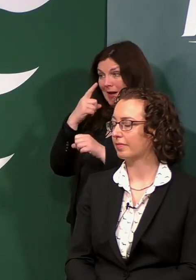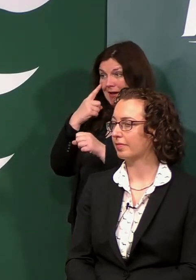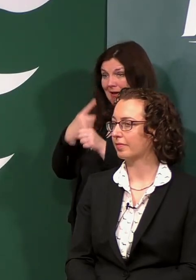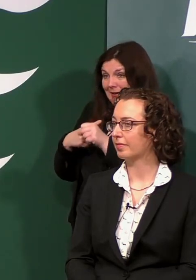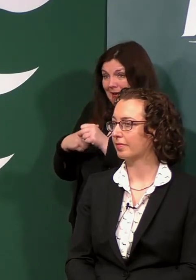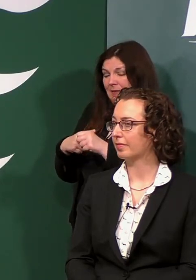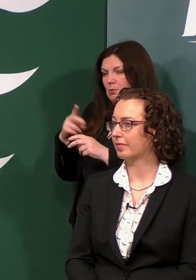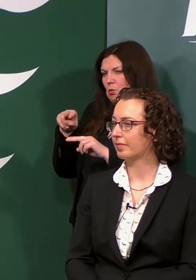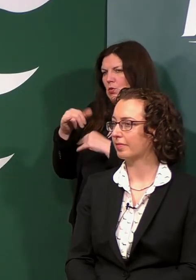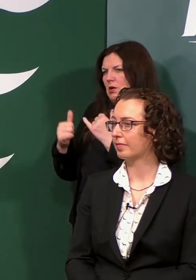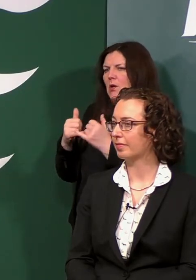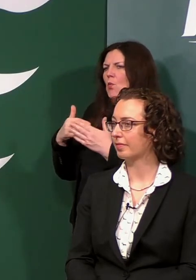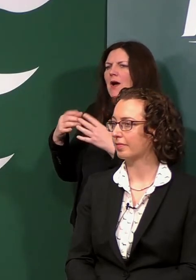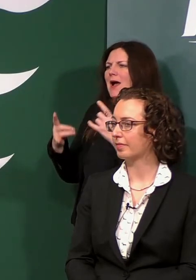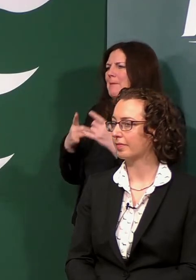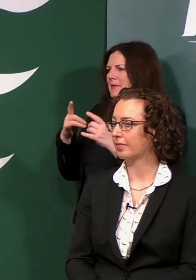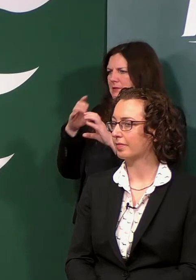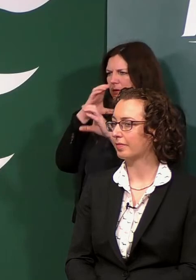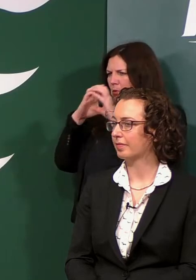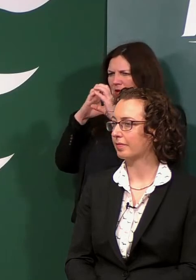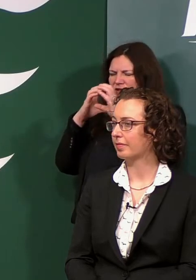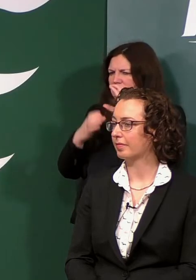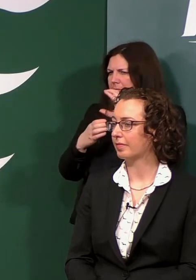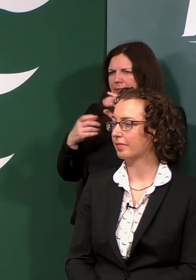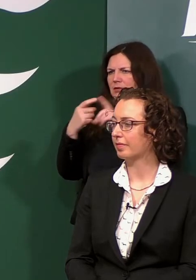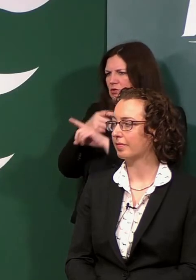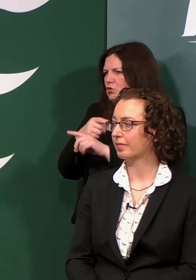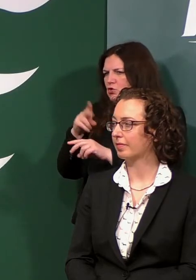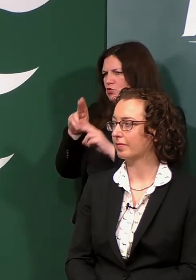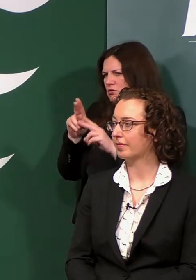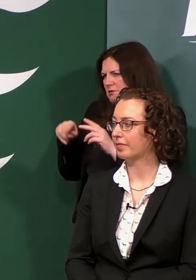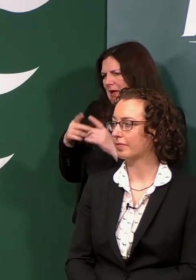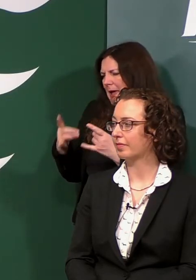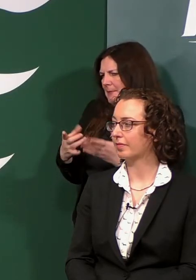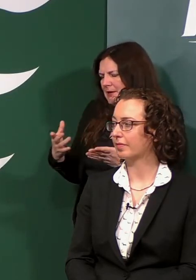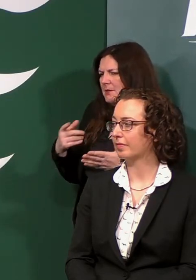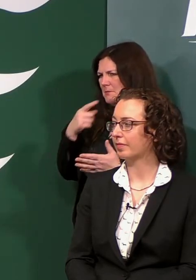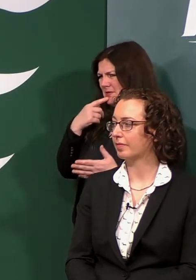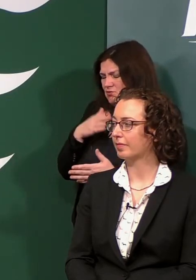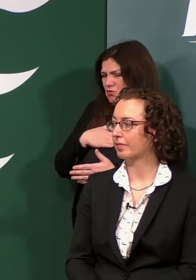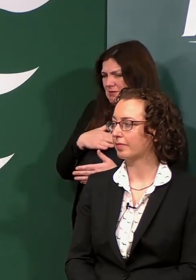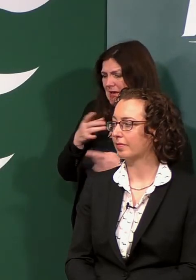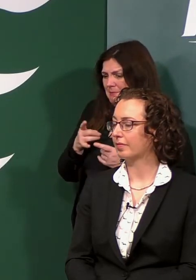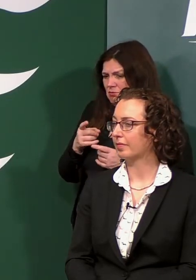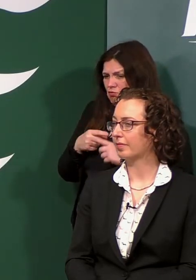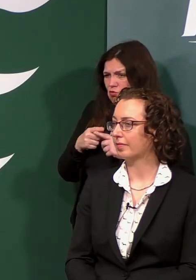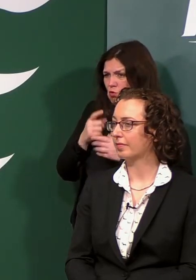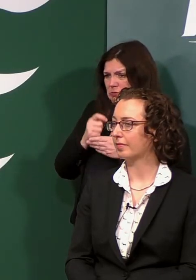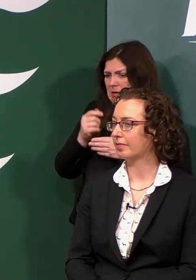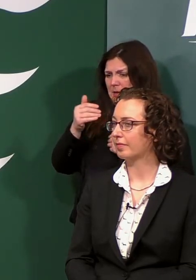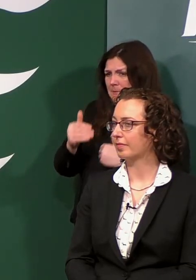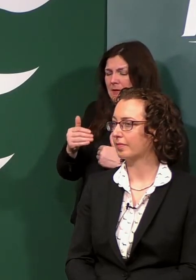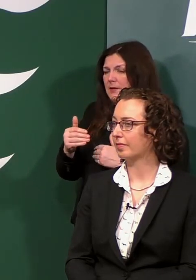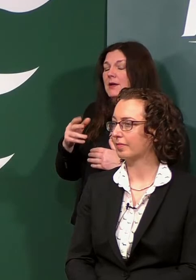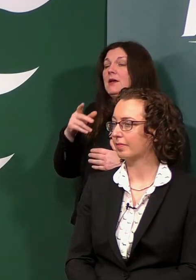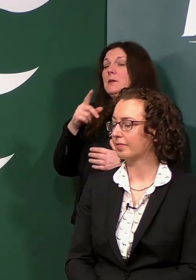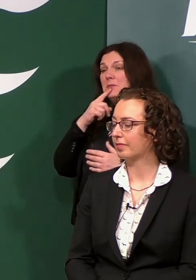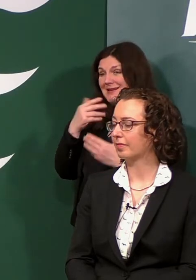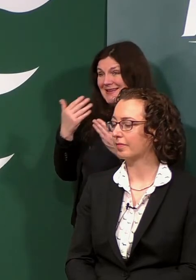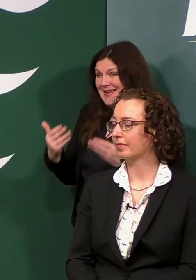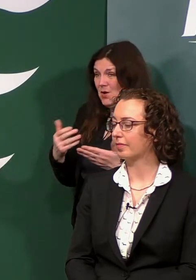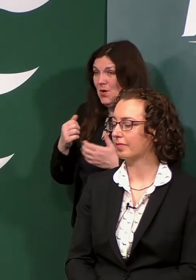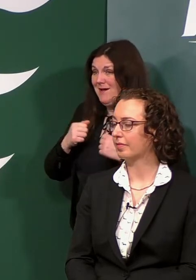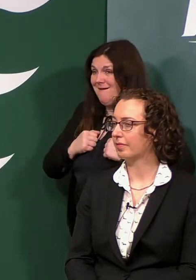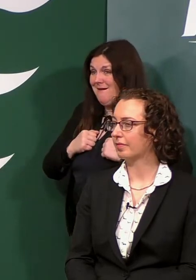the issue that occurred in terms of the communication shouldn't have happened, but that was a very small window. So our focus now is to try and ensure that we offer those opportunities to